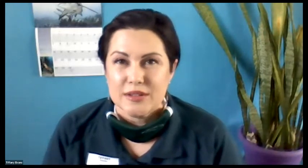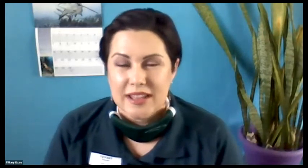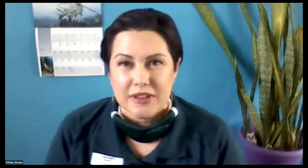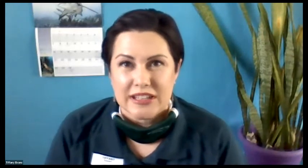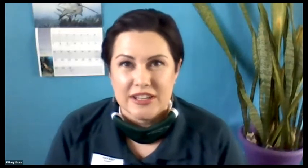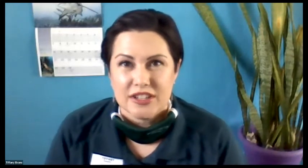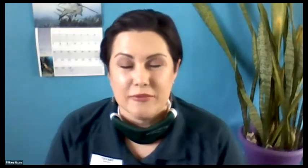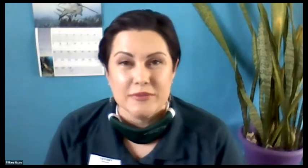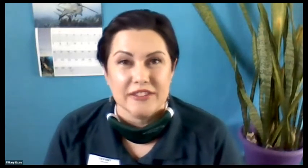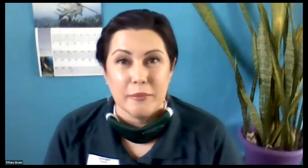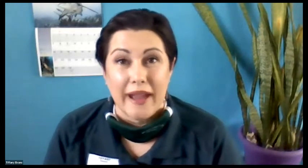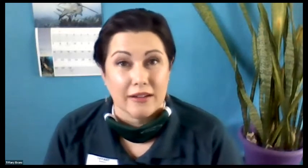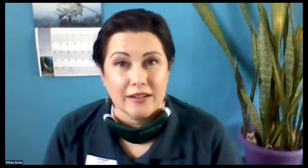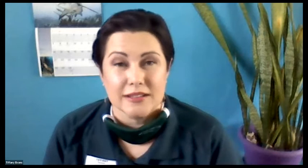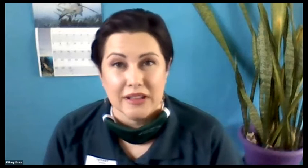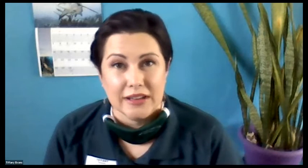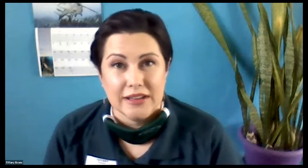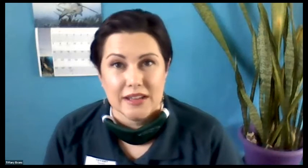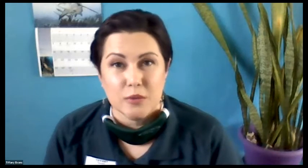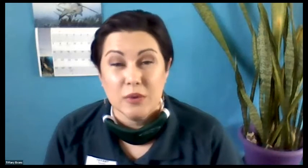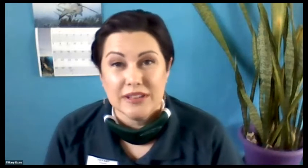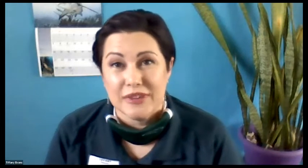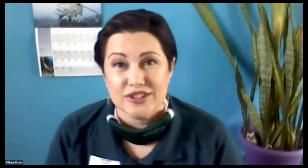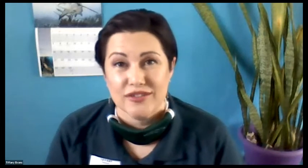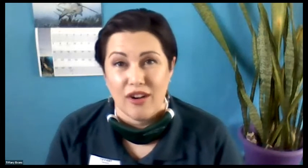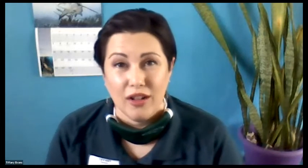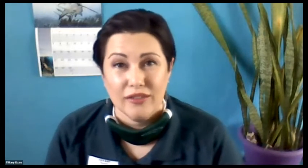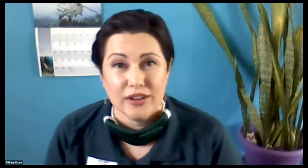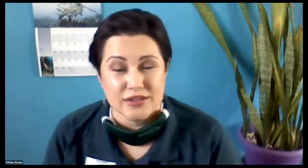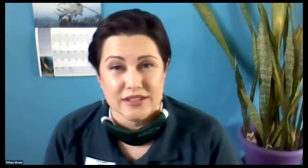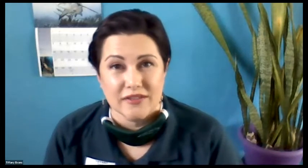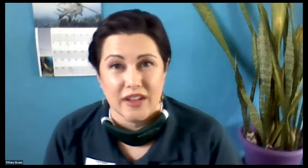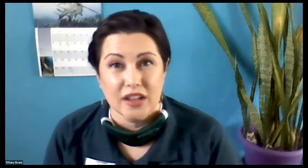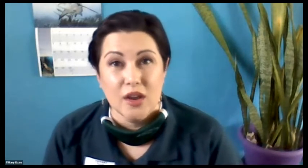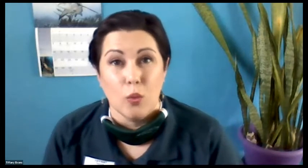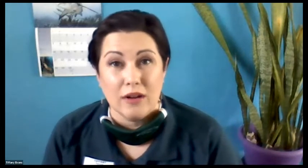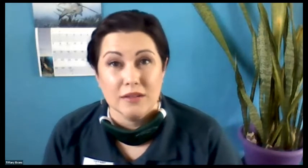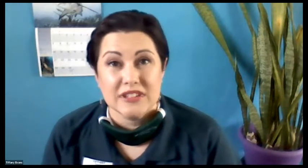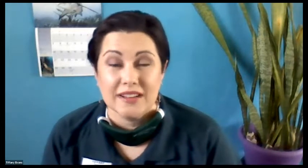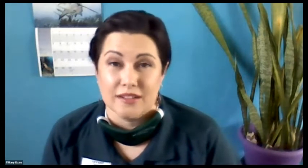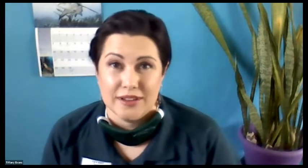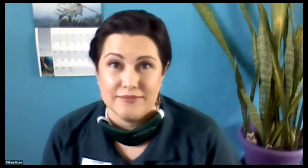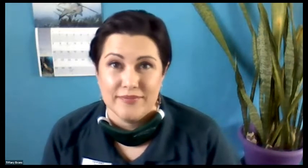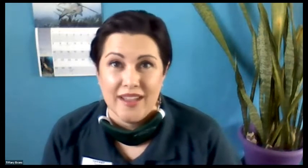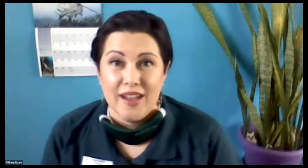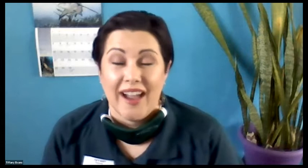that we teach come from different backgrounds and abilities, and we wanted to make sure that all of our students felt welcomed and included. I